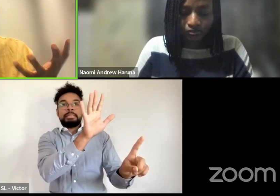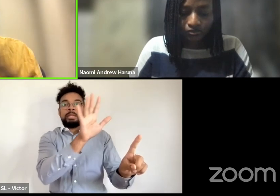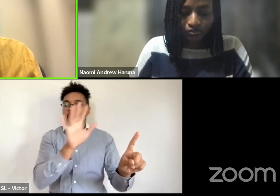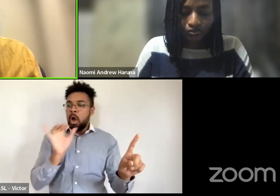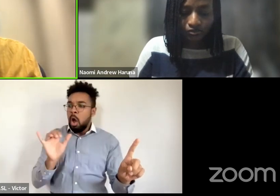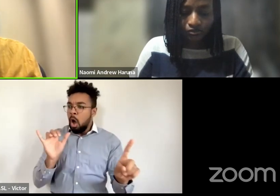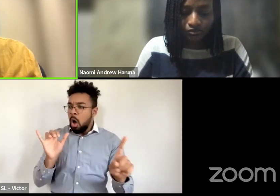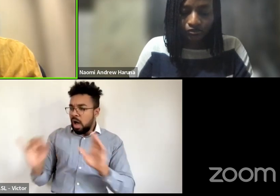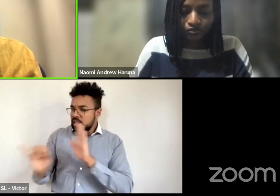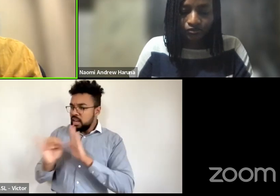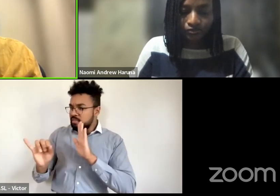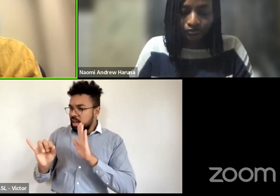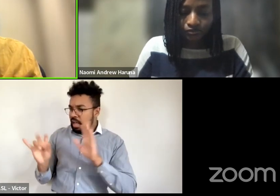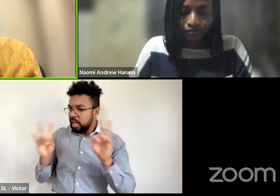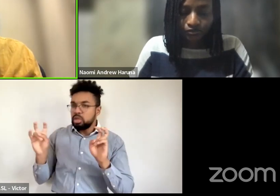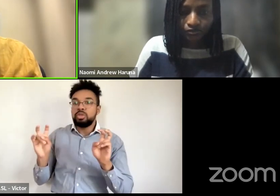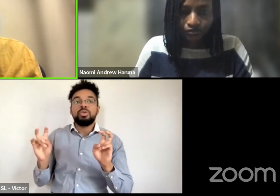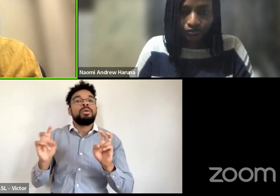on